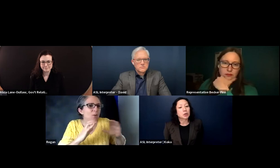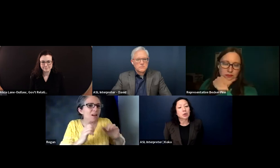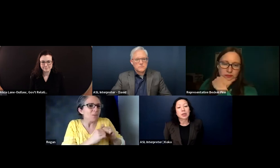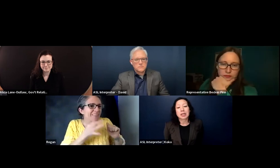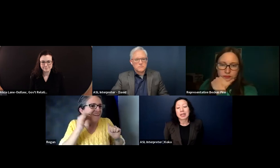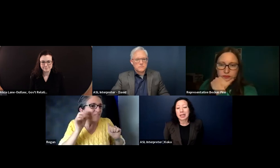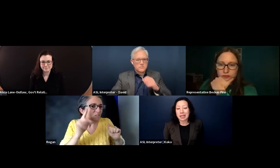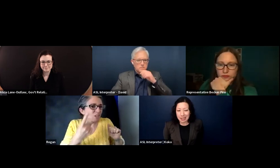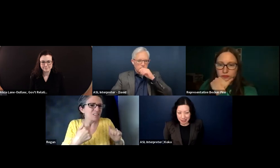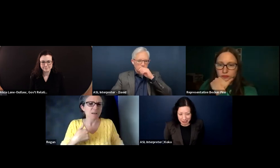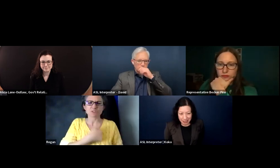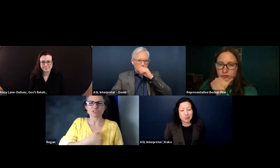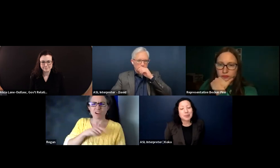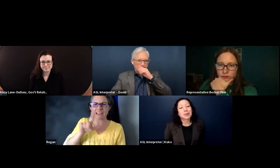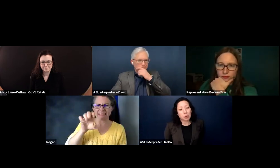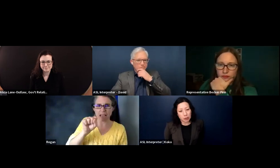individuals who